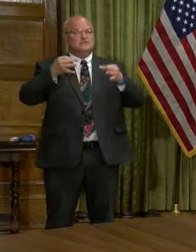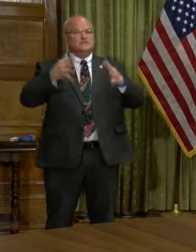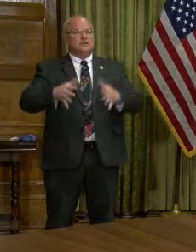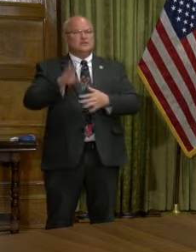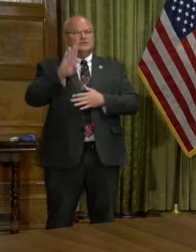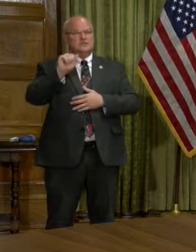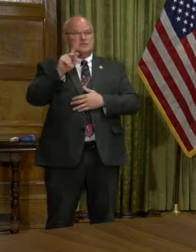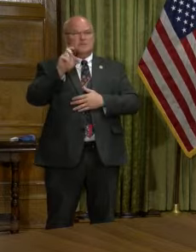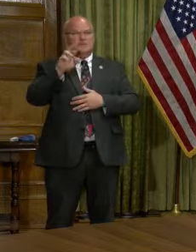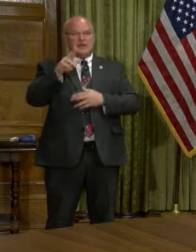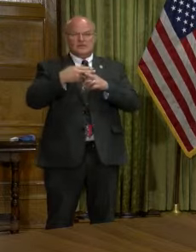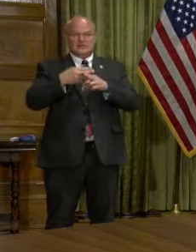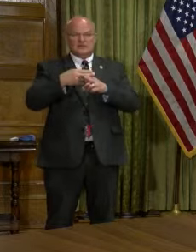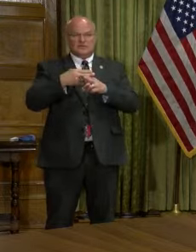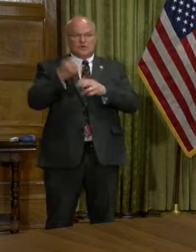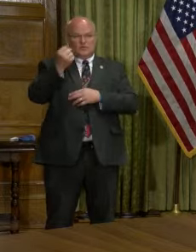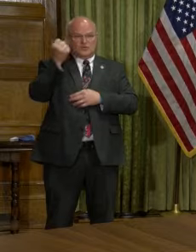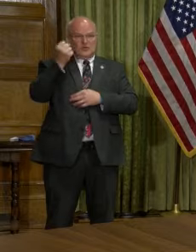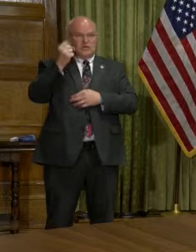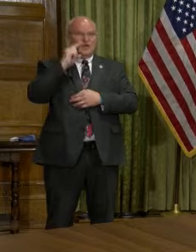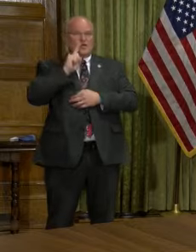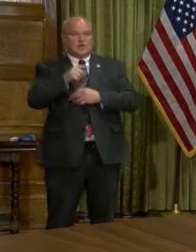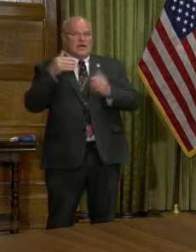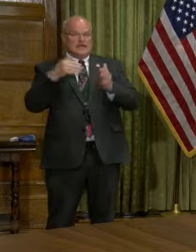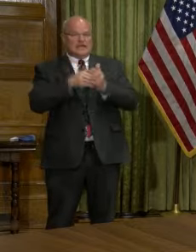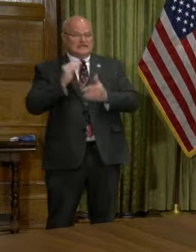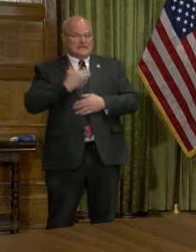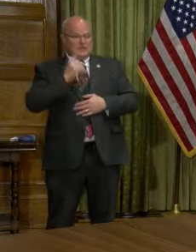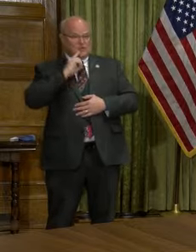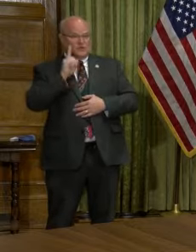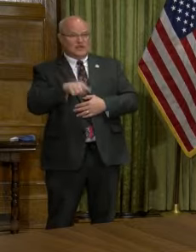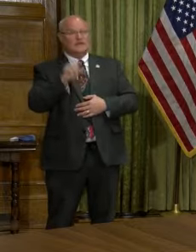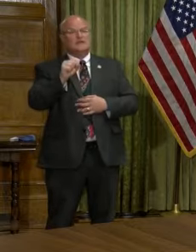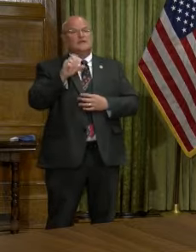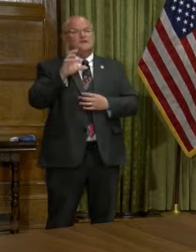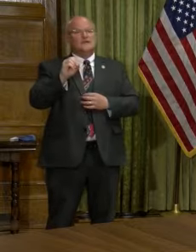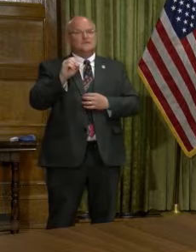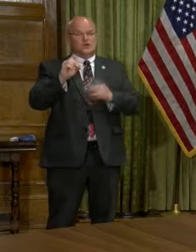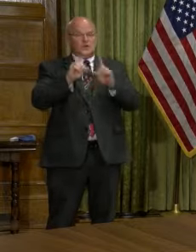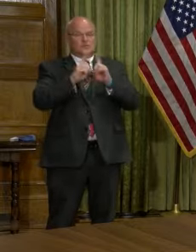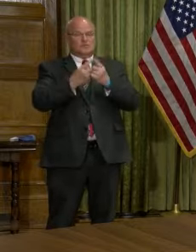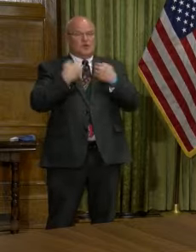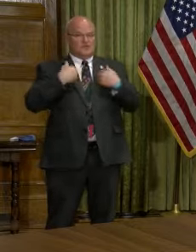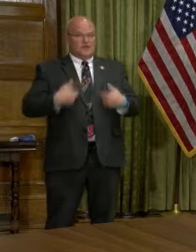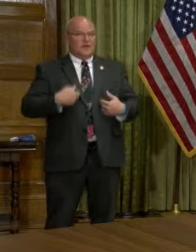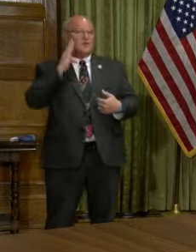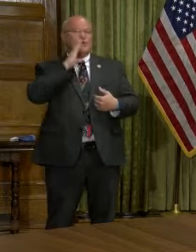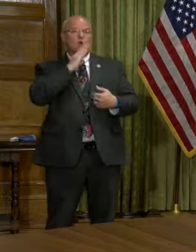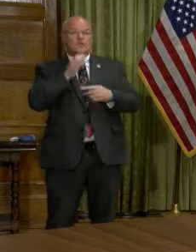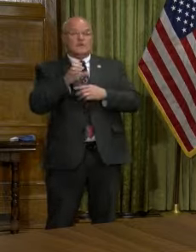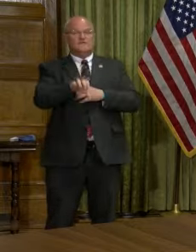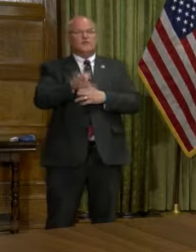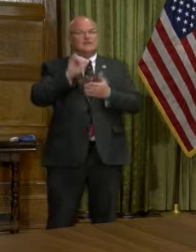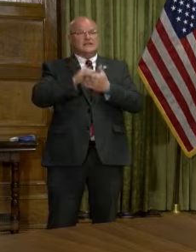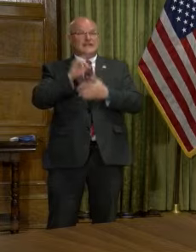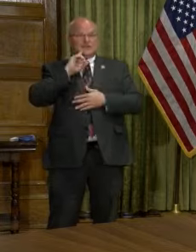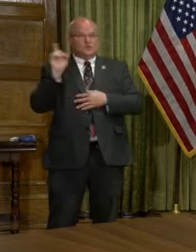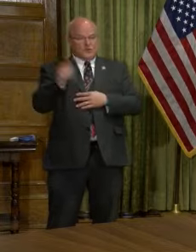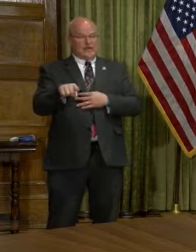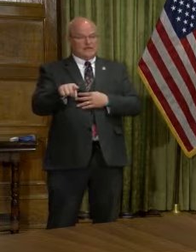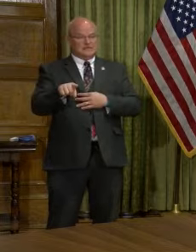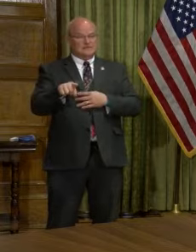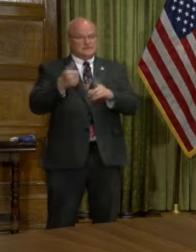Baker's temporary restraining order against our directive, and so the Department of Health will be enforcing that